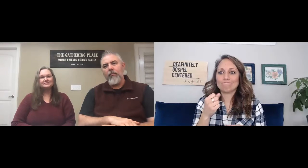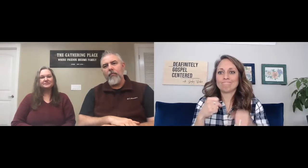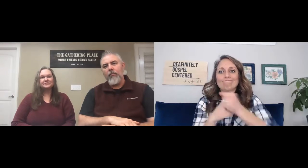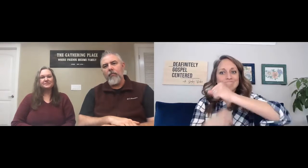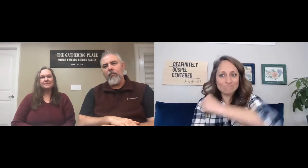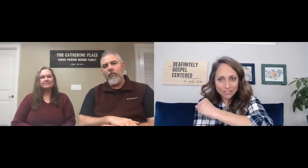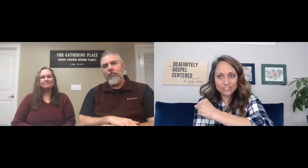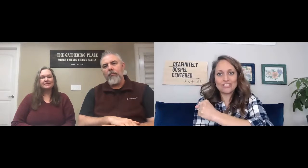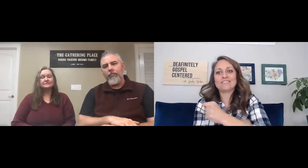little ones.